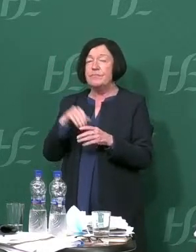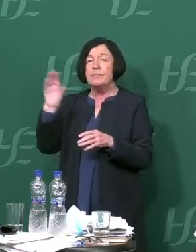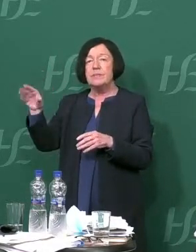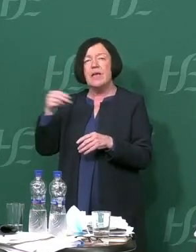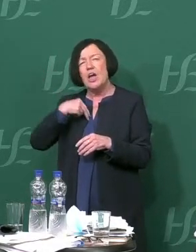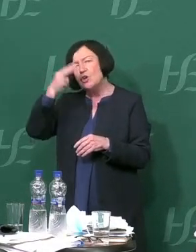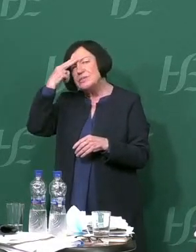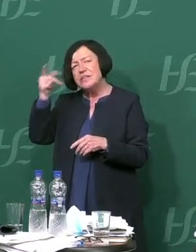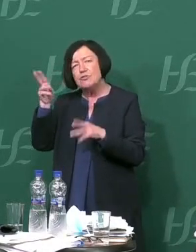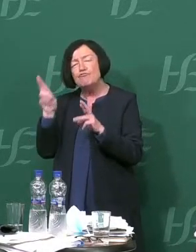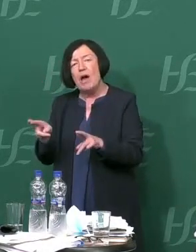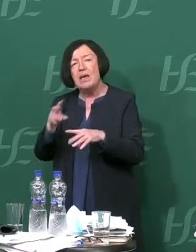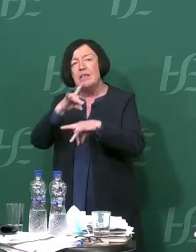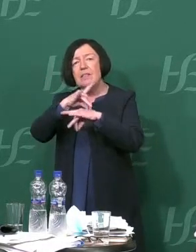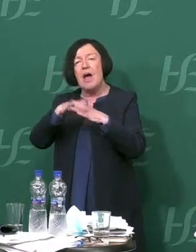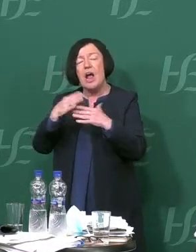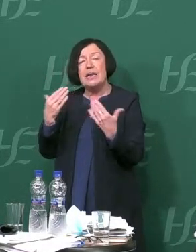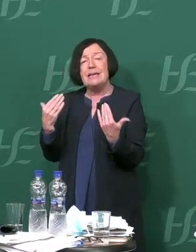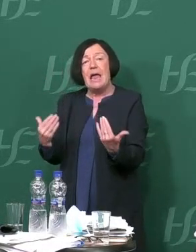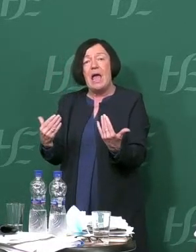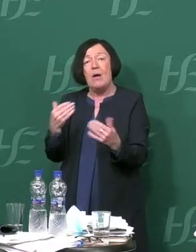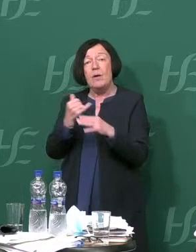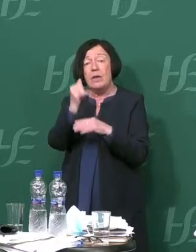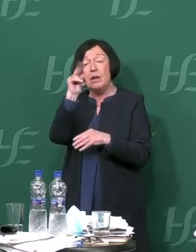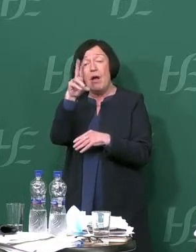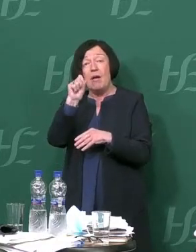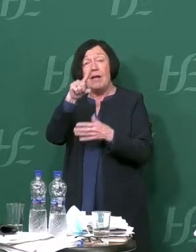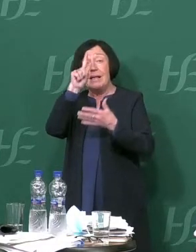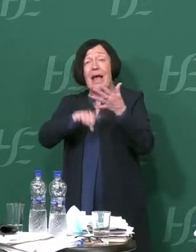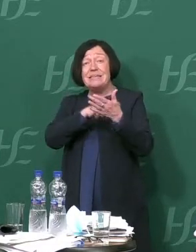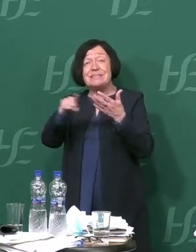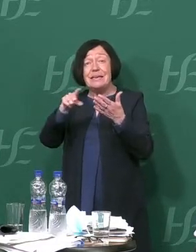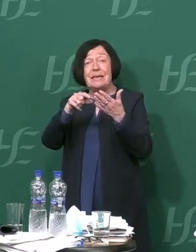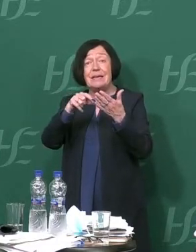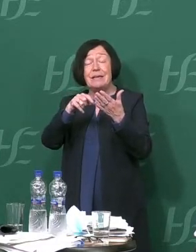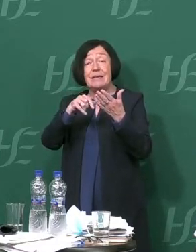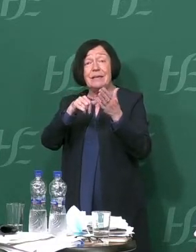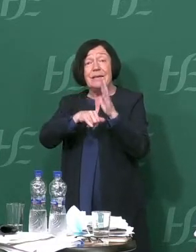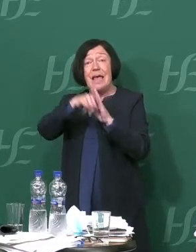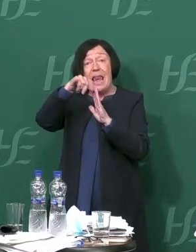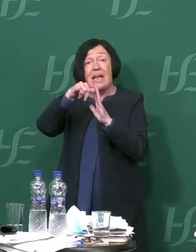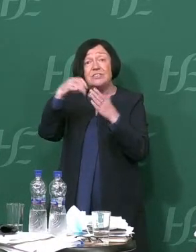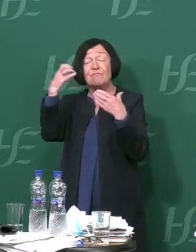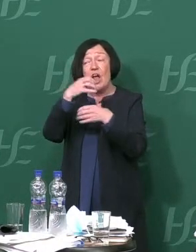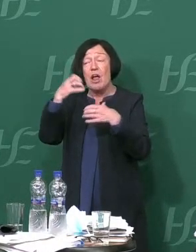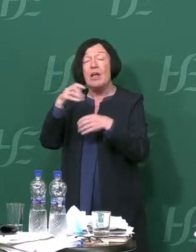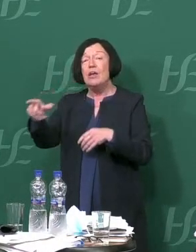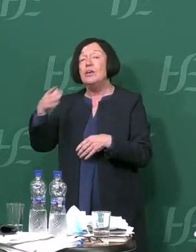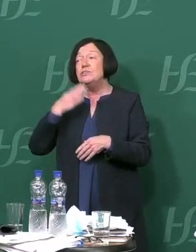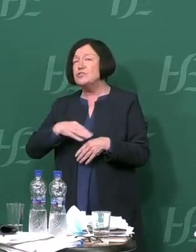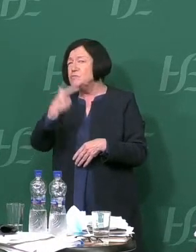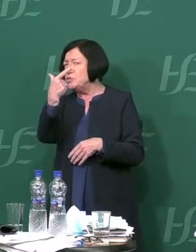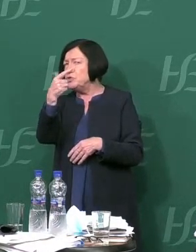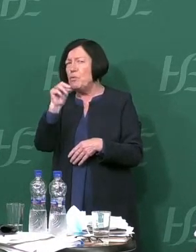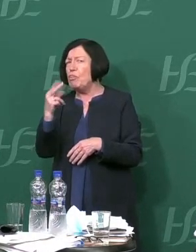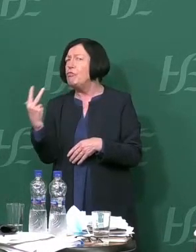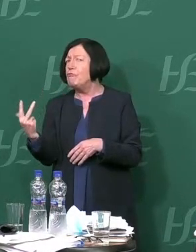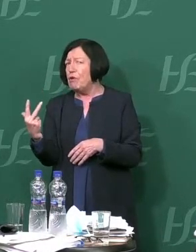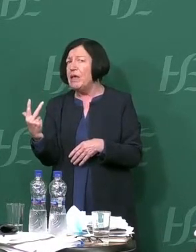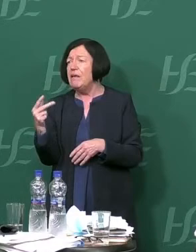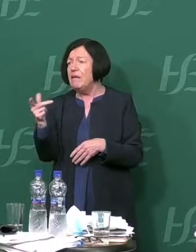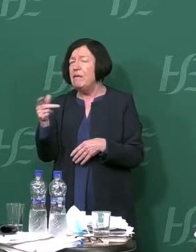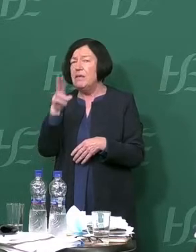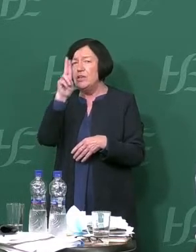Did I understand you right that hospitals are now in August cancelling elective care because they're too busy? There's just been 2 or 3 that have.